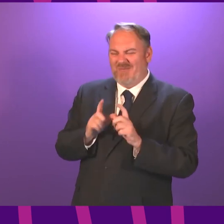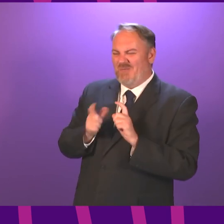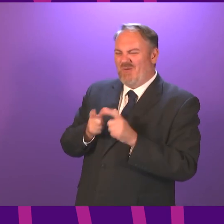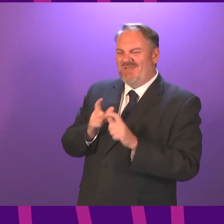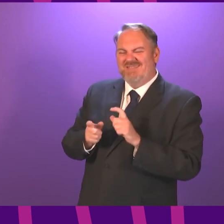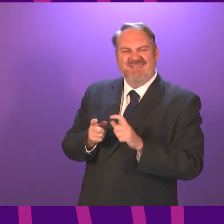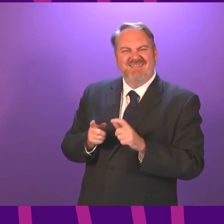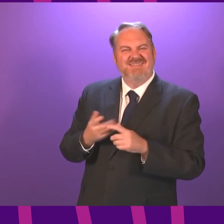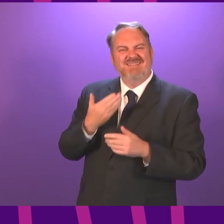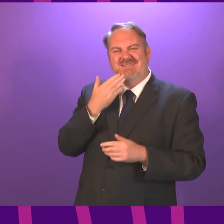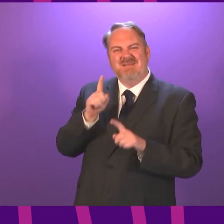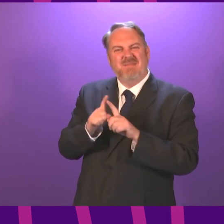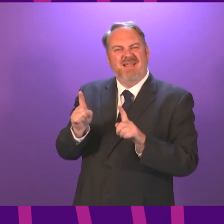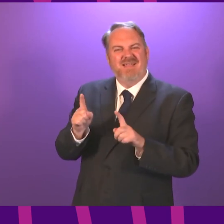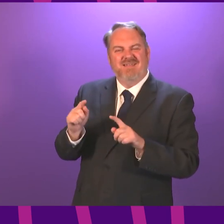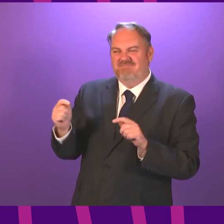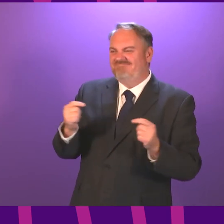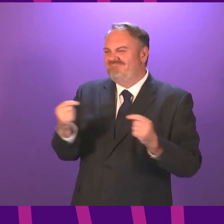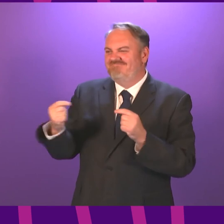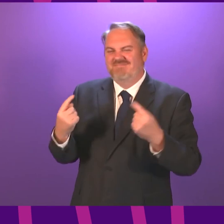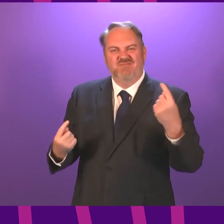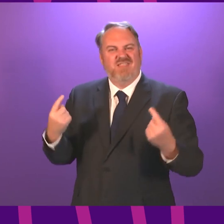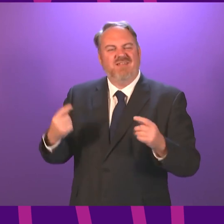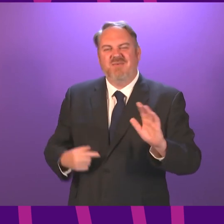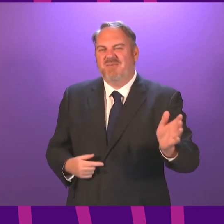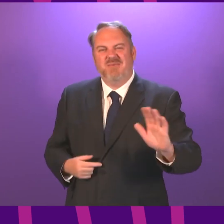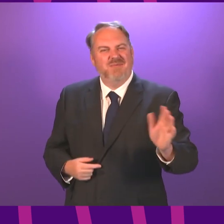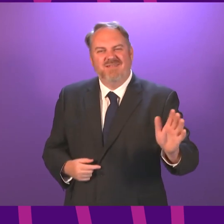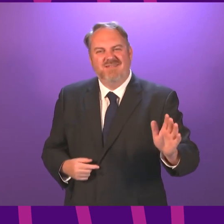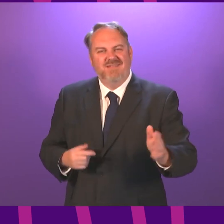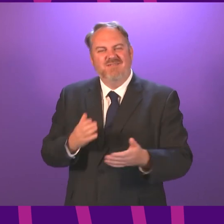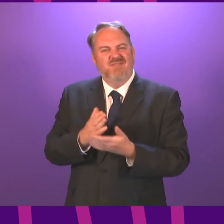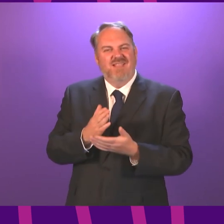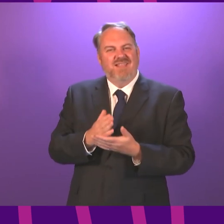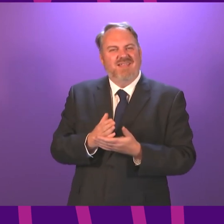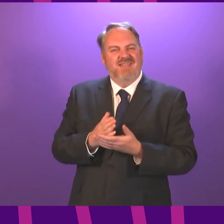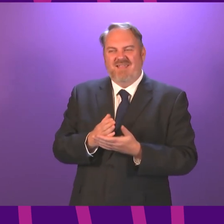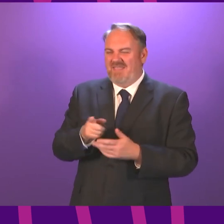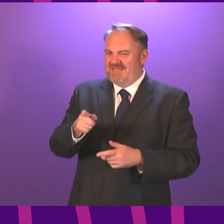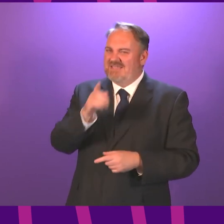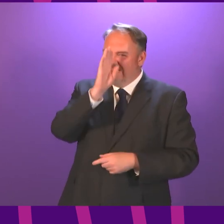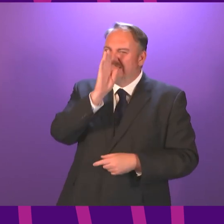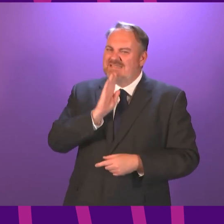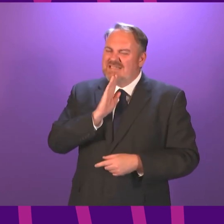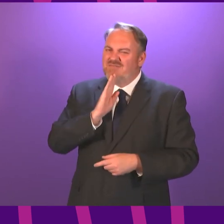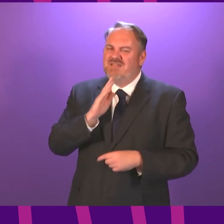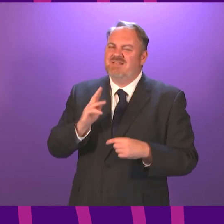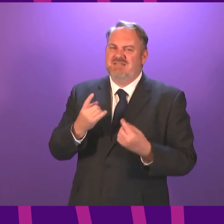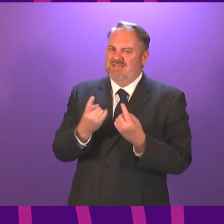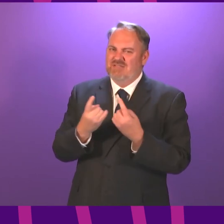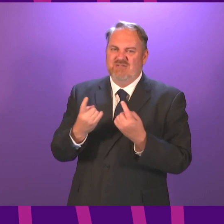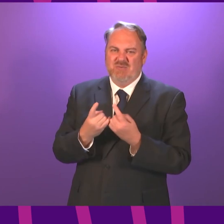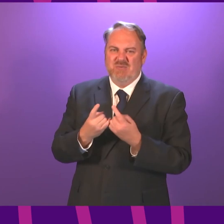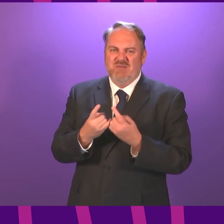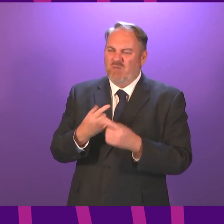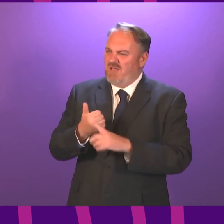divide and set people against each other or suggest that we are not taking this pandemic seriously in every part of the country I